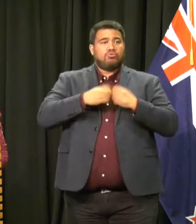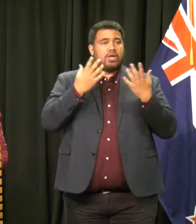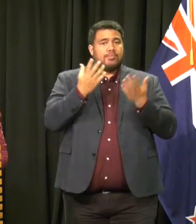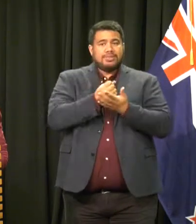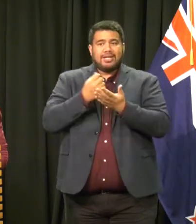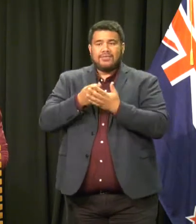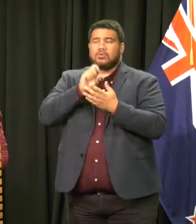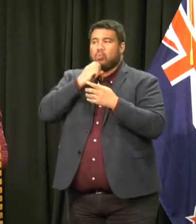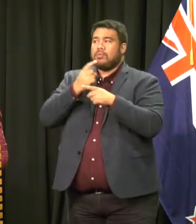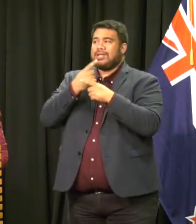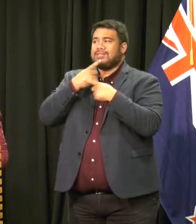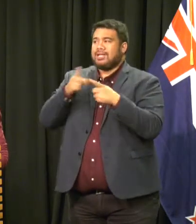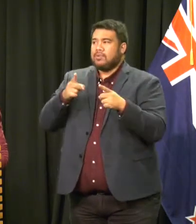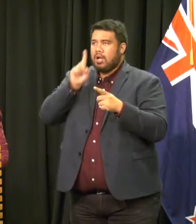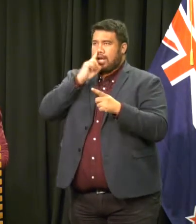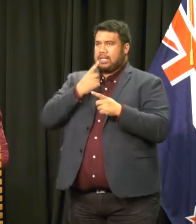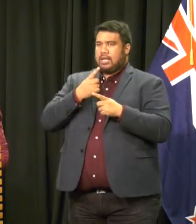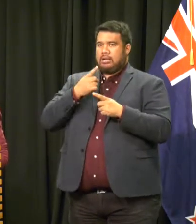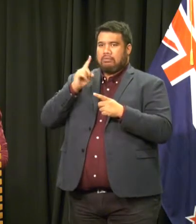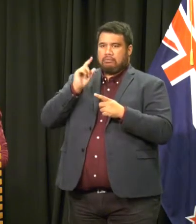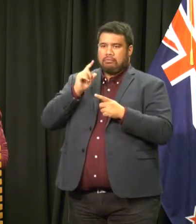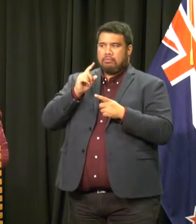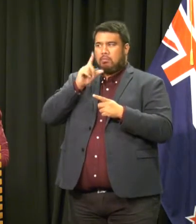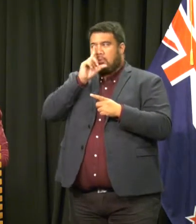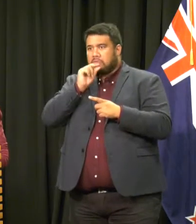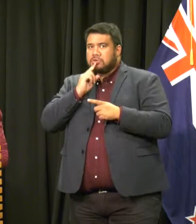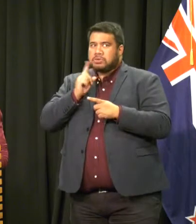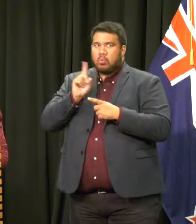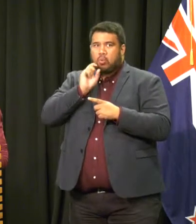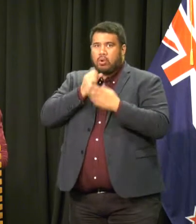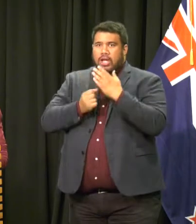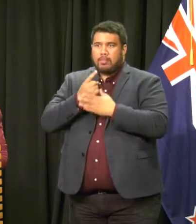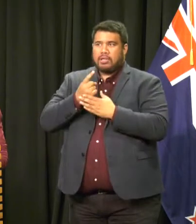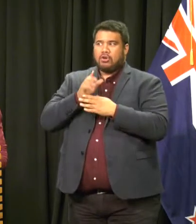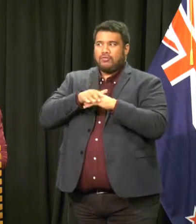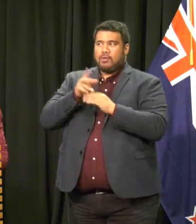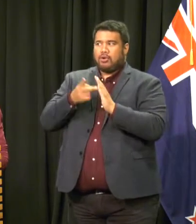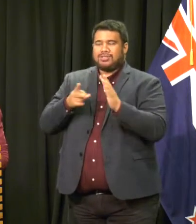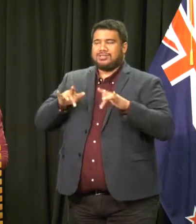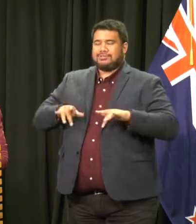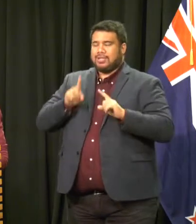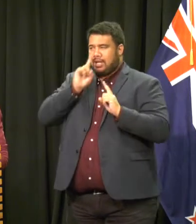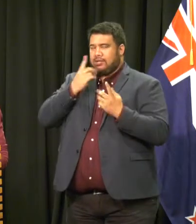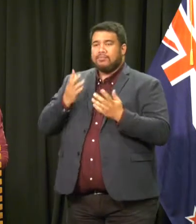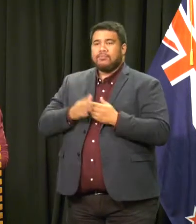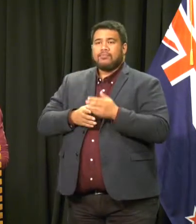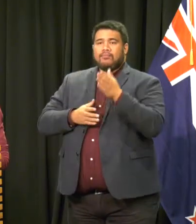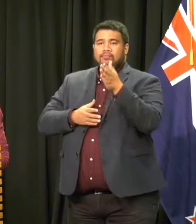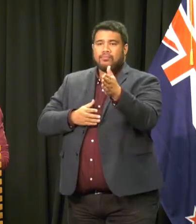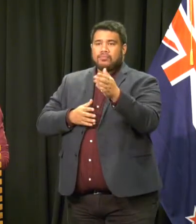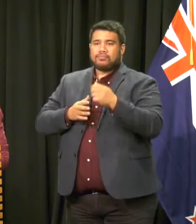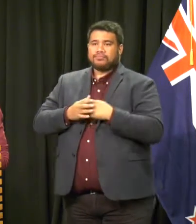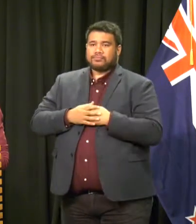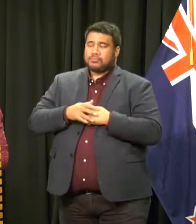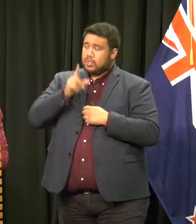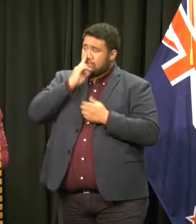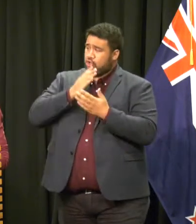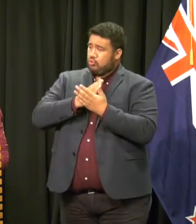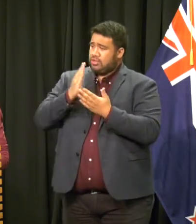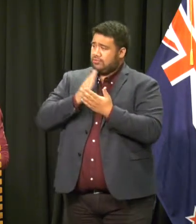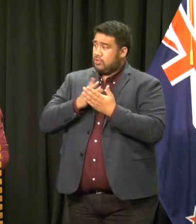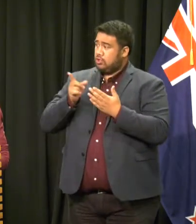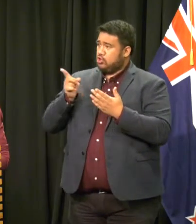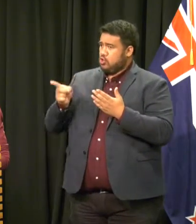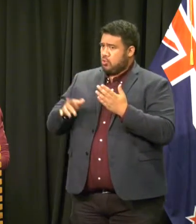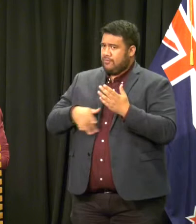on any other policy work that is being done or has been done. The Deputy Prime Minister this morning said that Prime Minister, can you clarify, are you